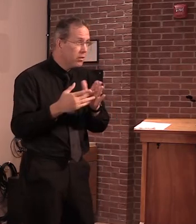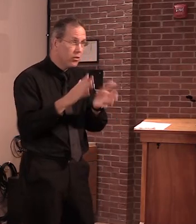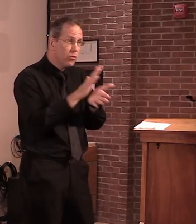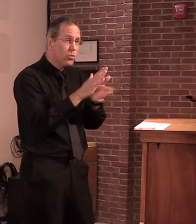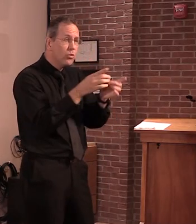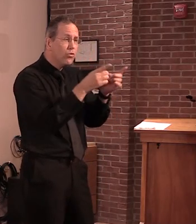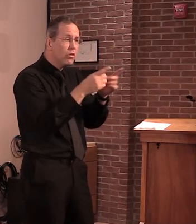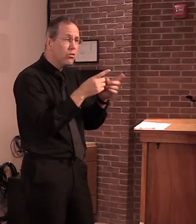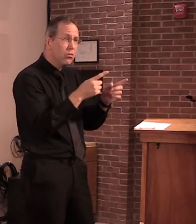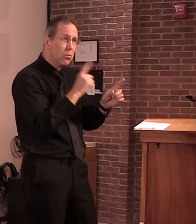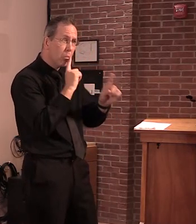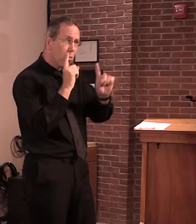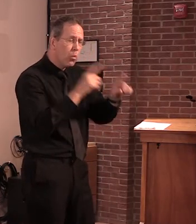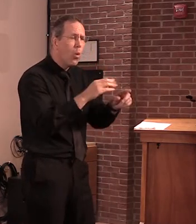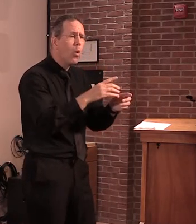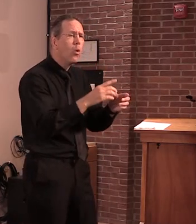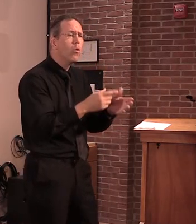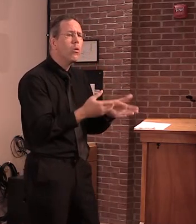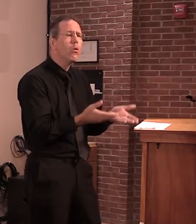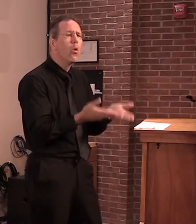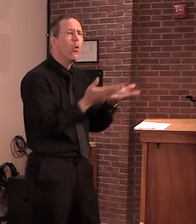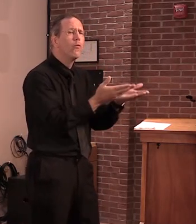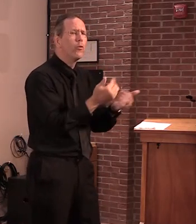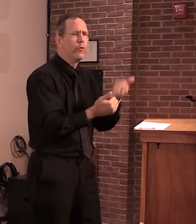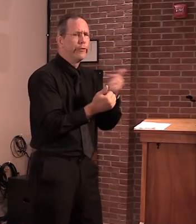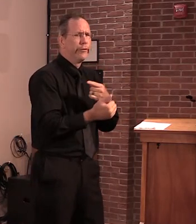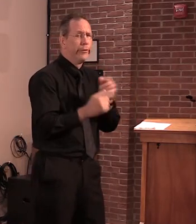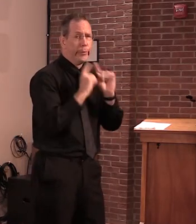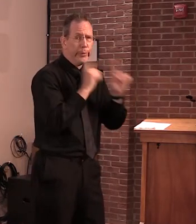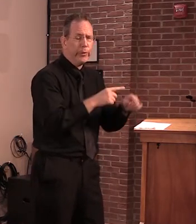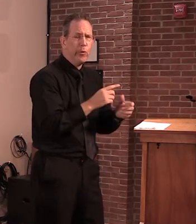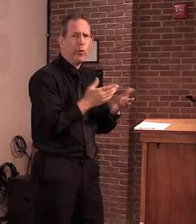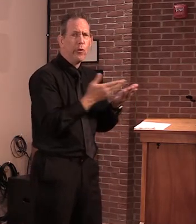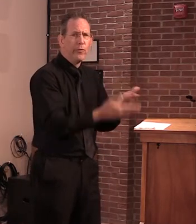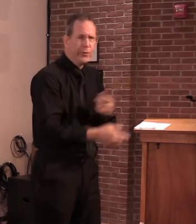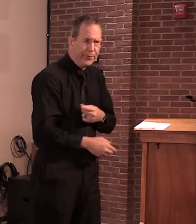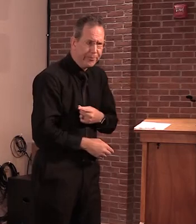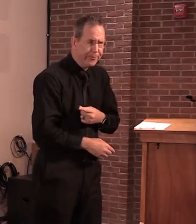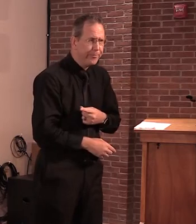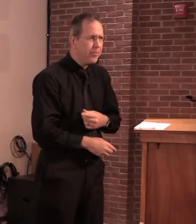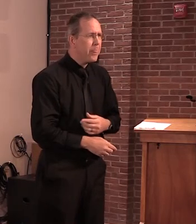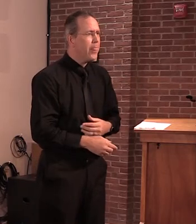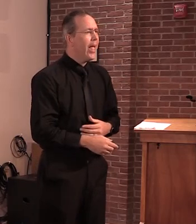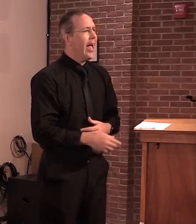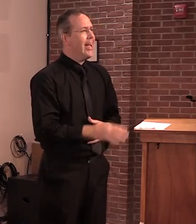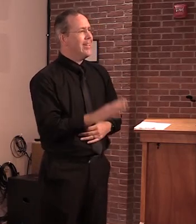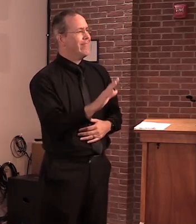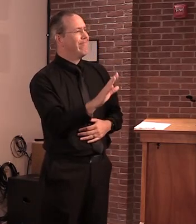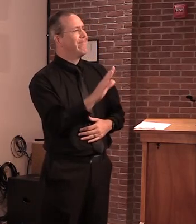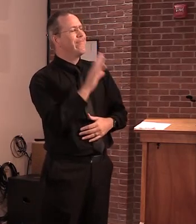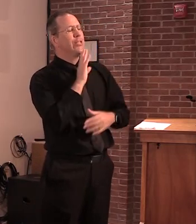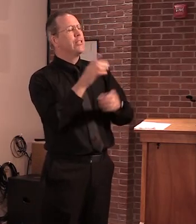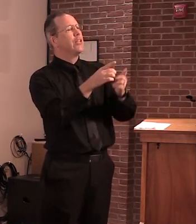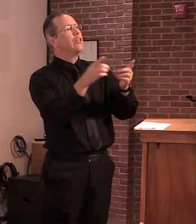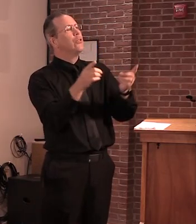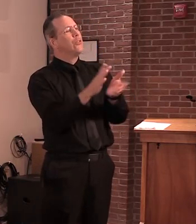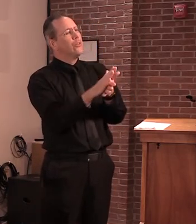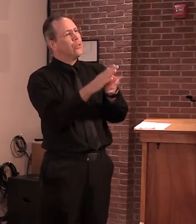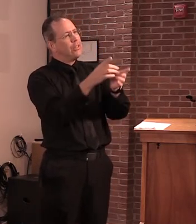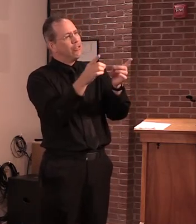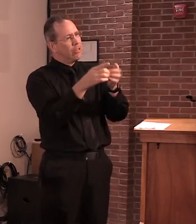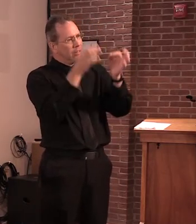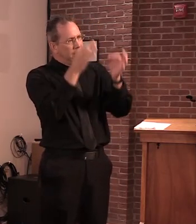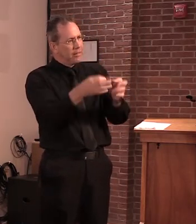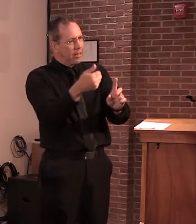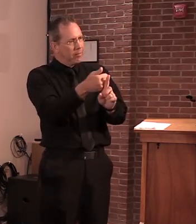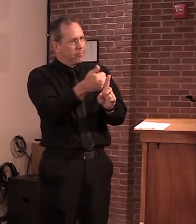possibility. Well, I think once again, it's the district's going to articulate what its plan is, and then parents can assess that and also